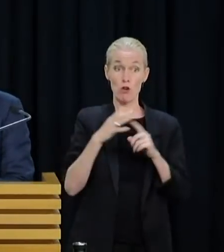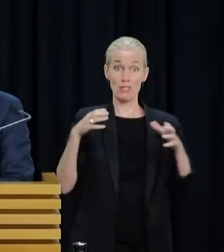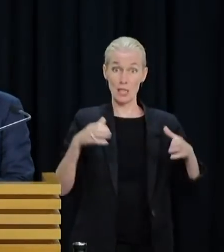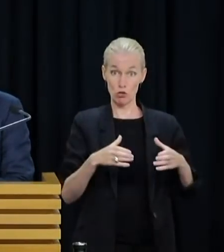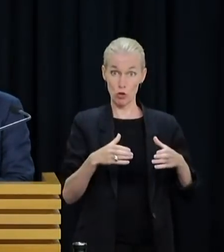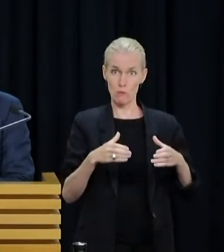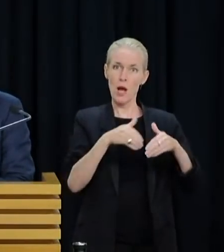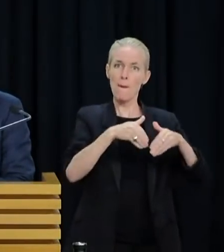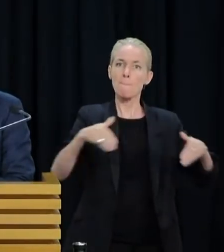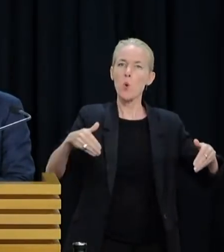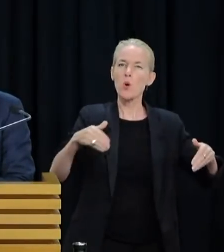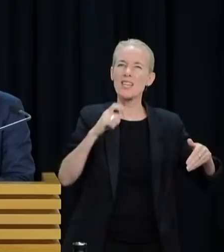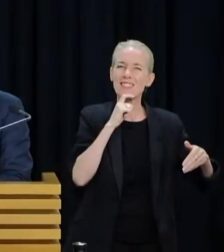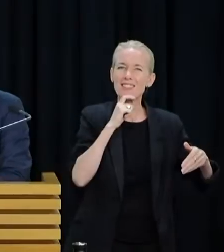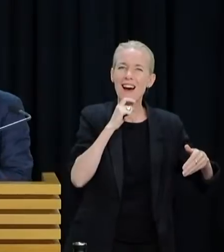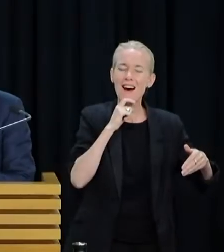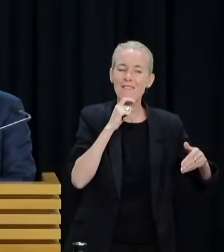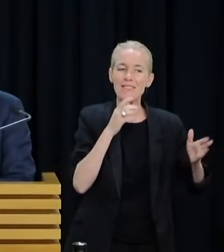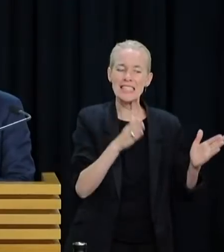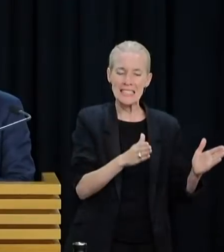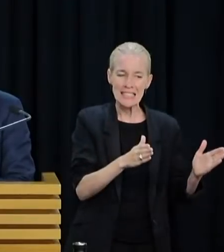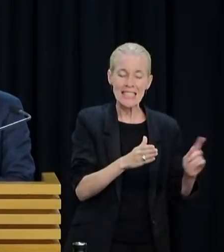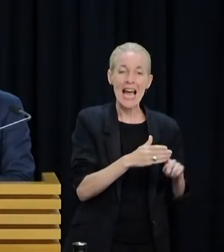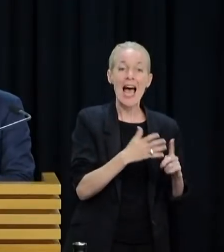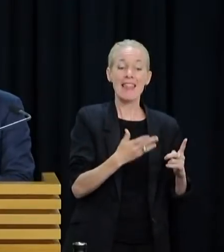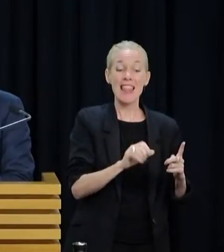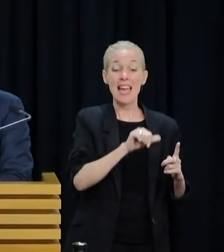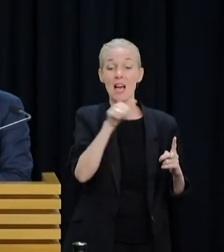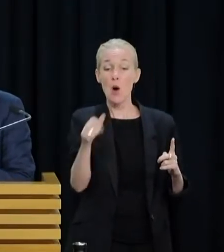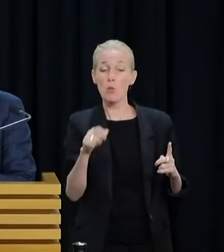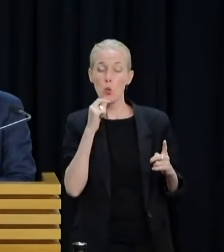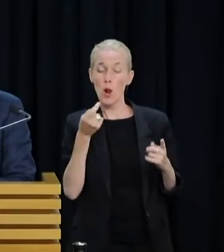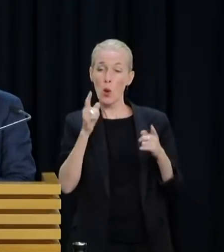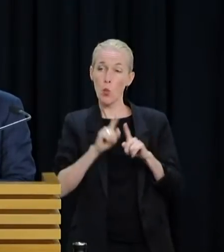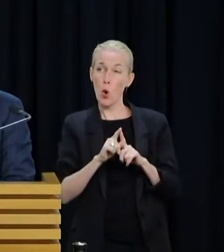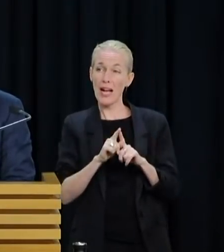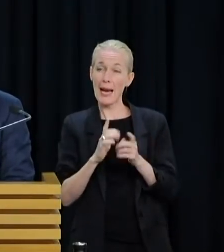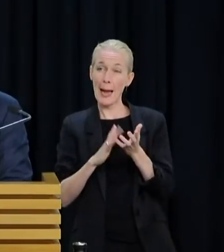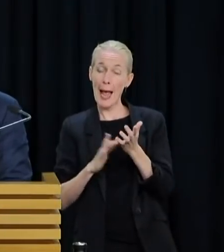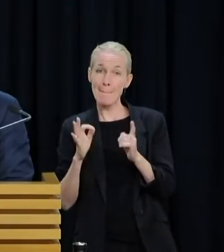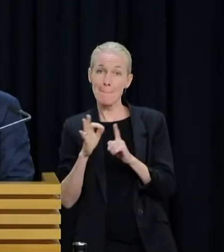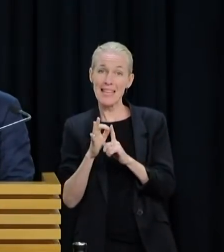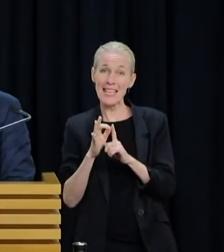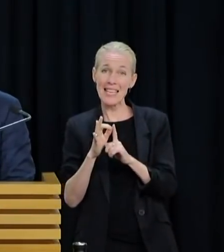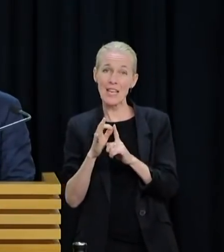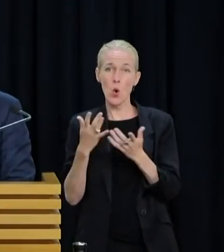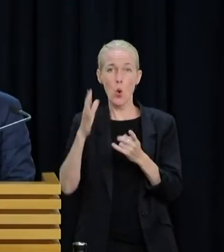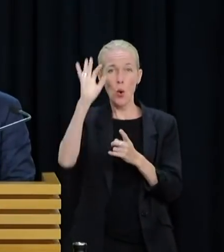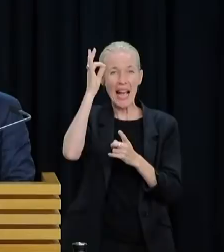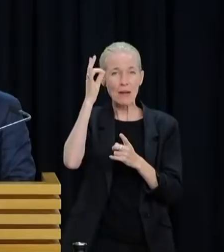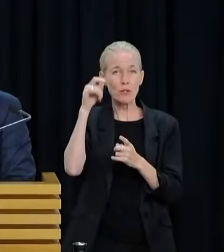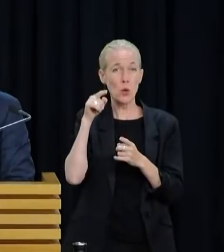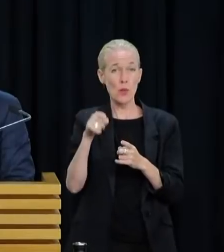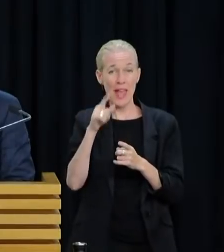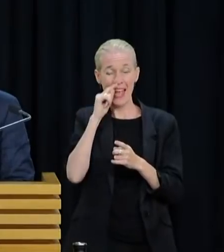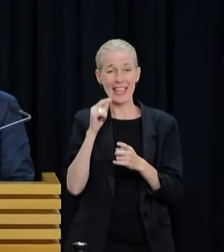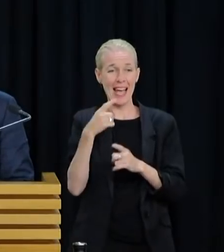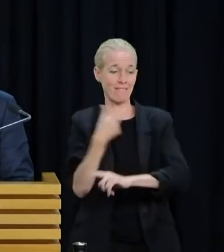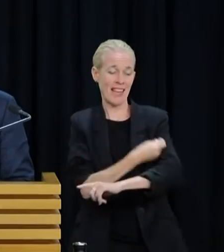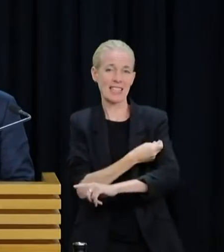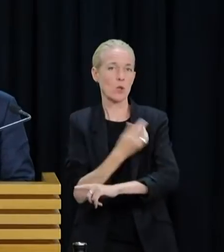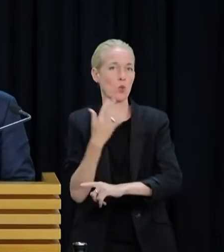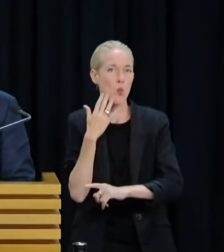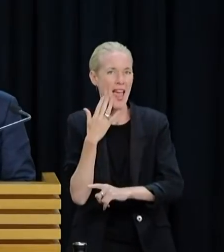consider when the appropriate time is for elected representatives to be able to demonstrate our confidence in the vaccine by getting one. That